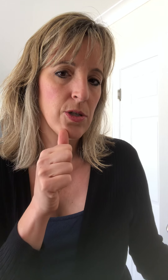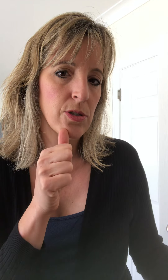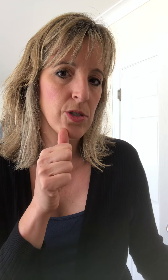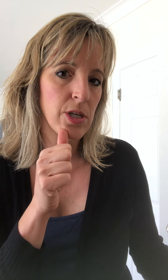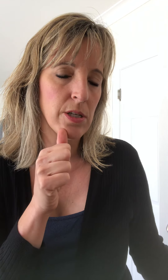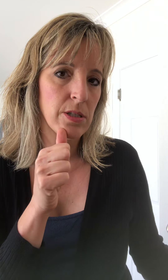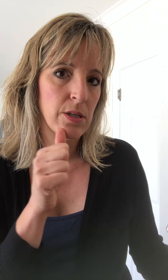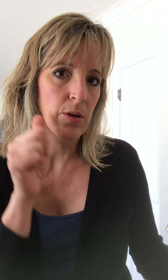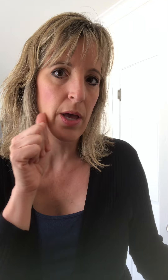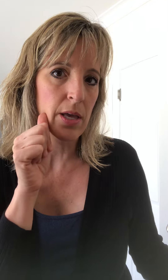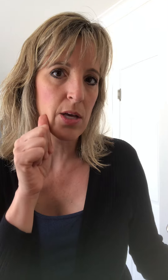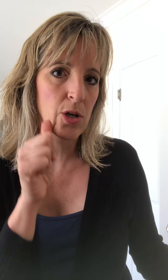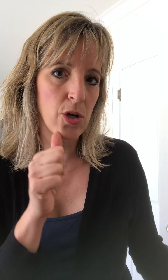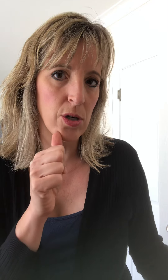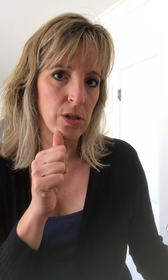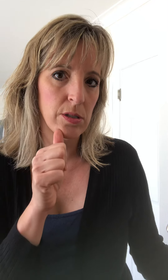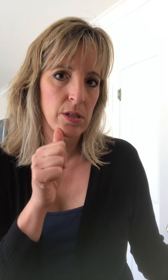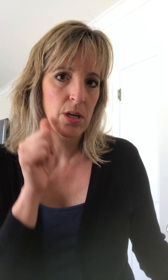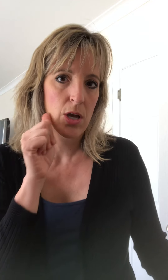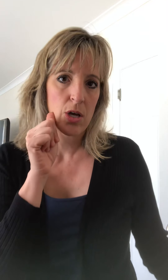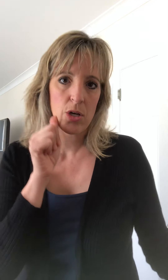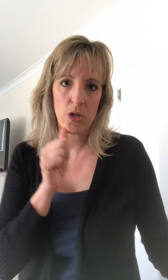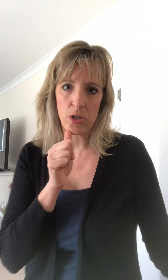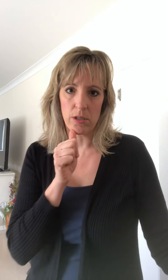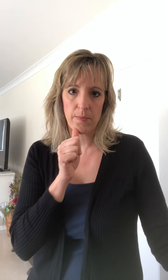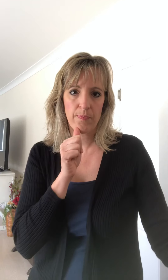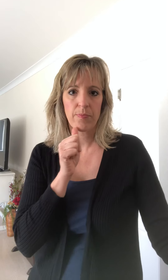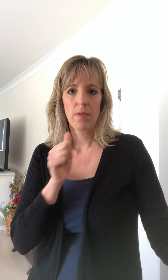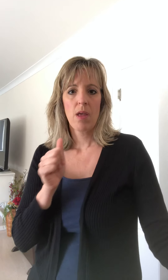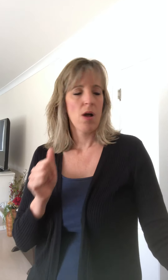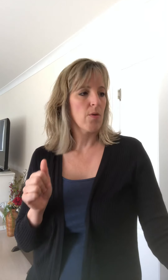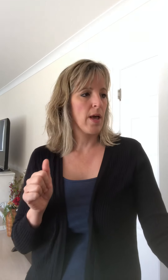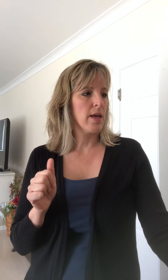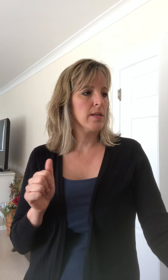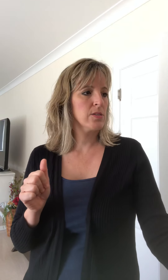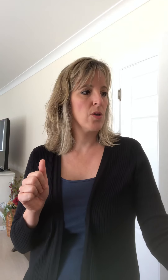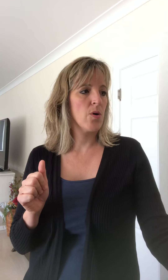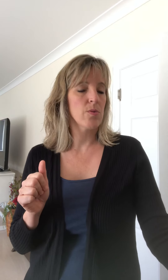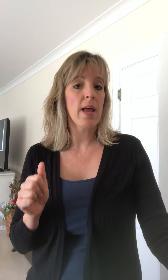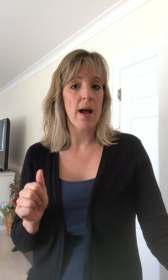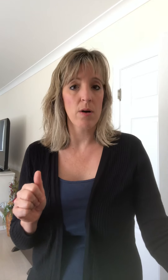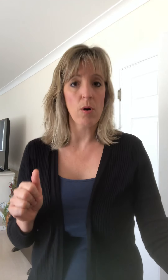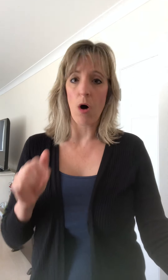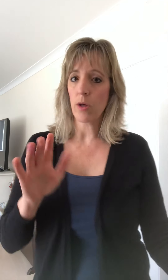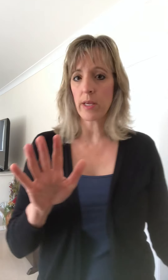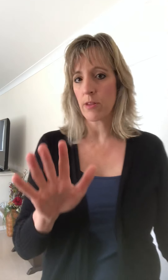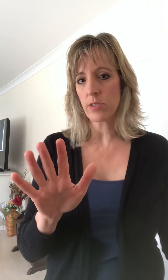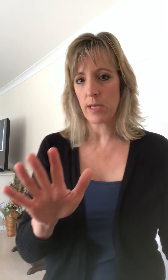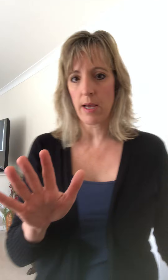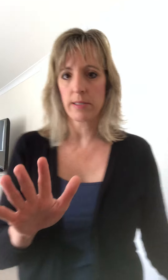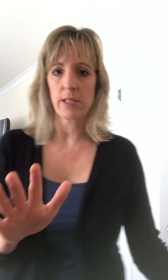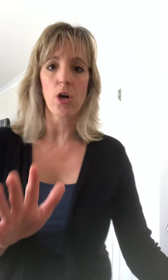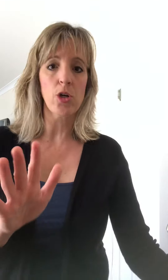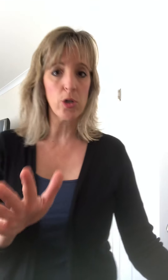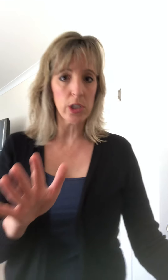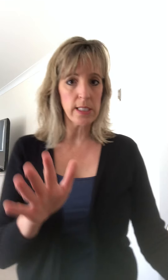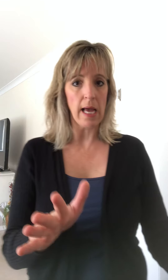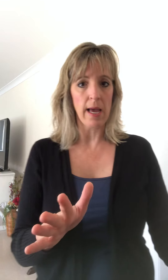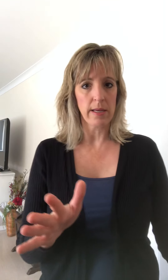your chin. Okay, girl, girl. Okay, so now all the other signs that are girl signs